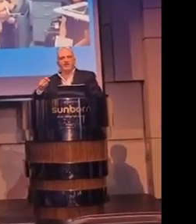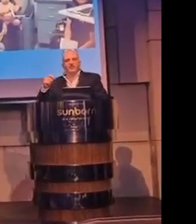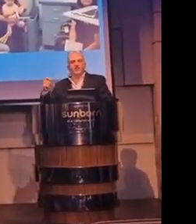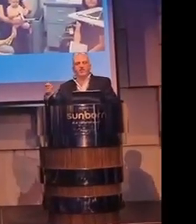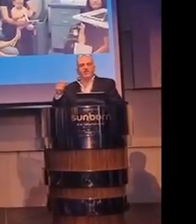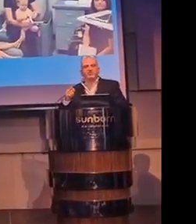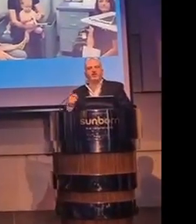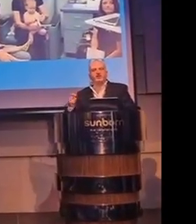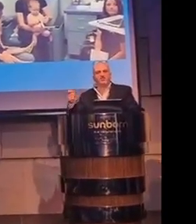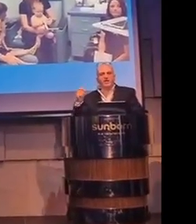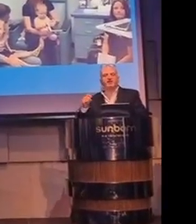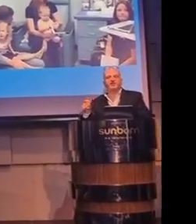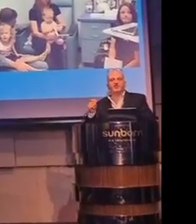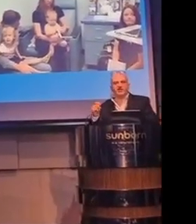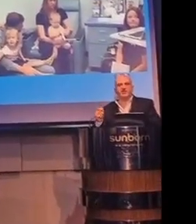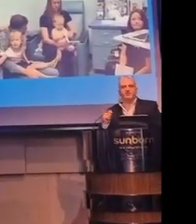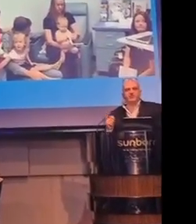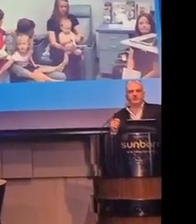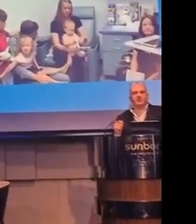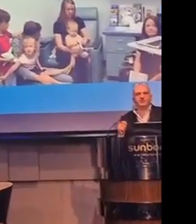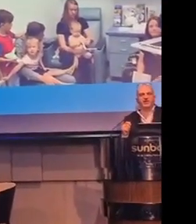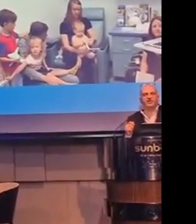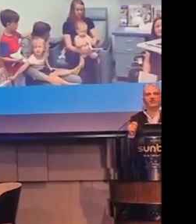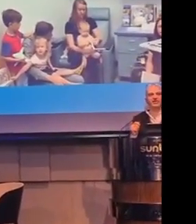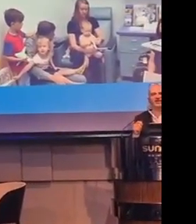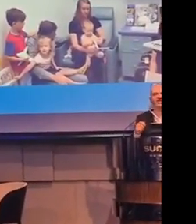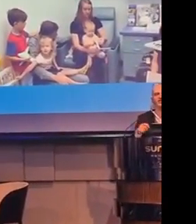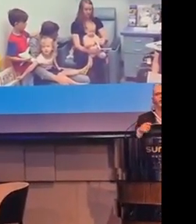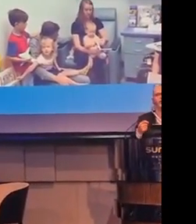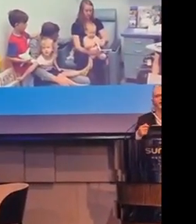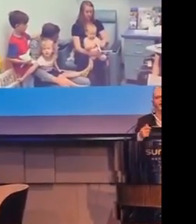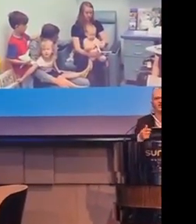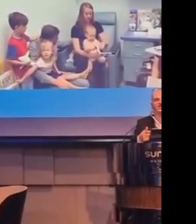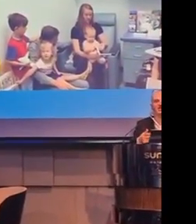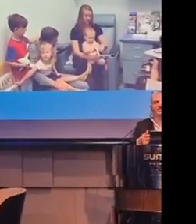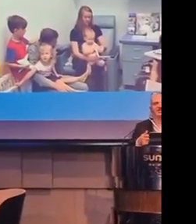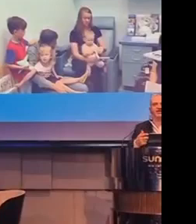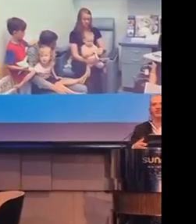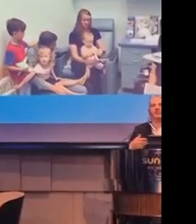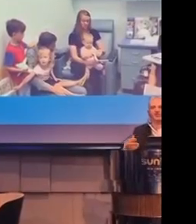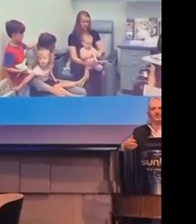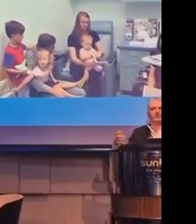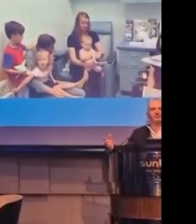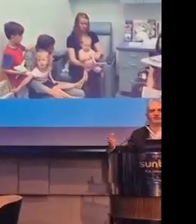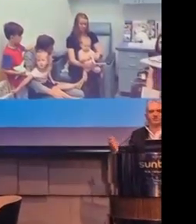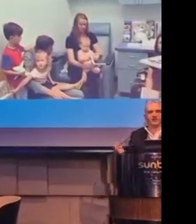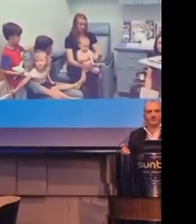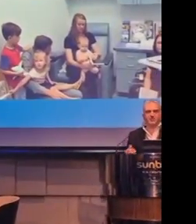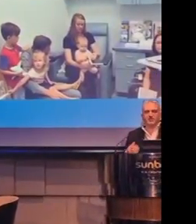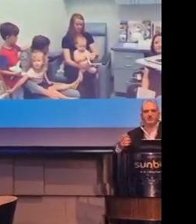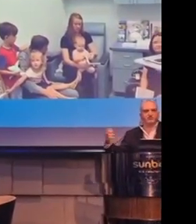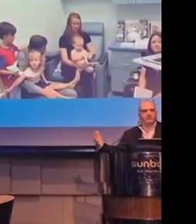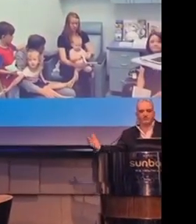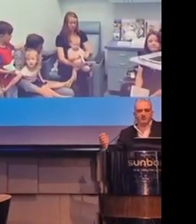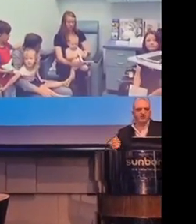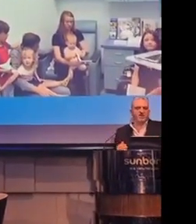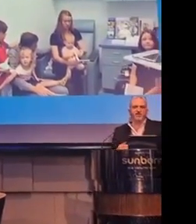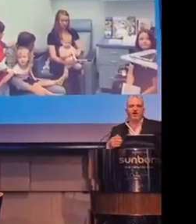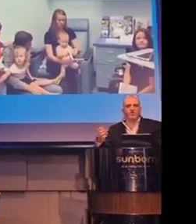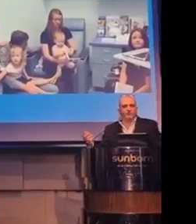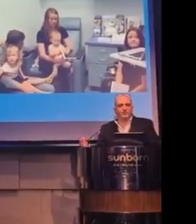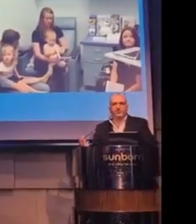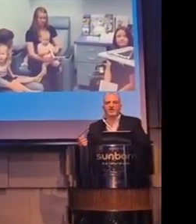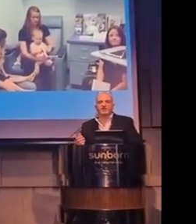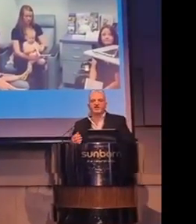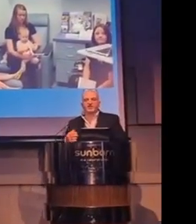hear. So when that child reacts to sounds for the first time, they realise that they will be in full-time education in a year